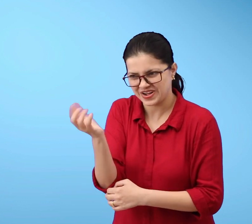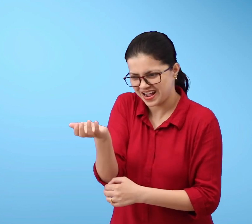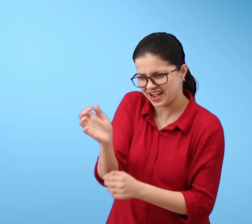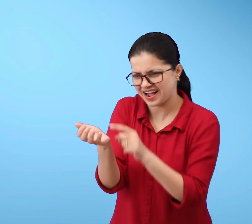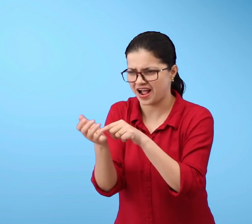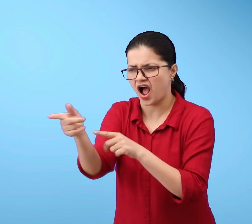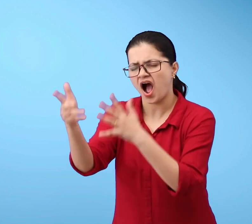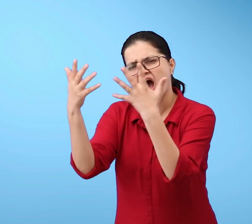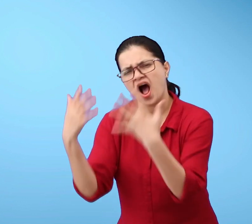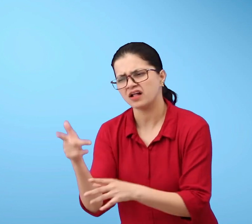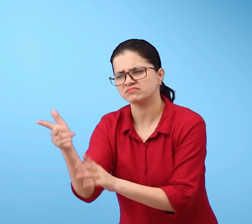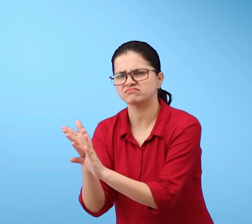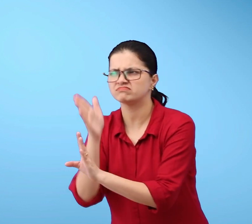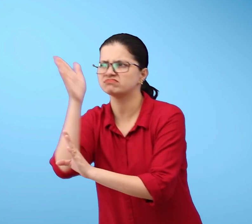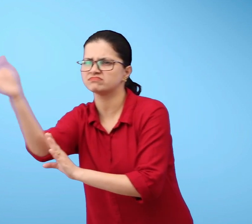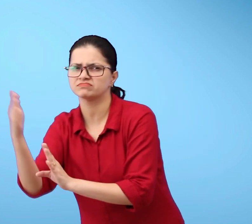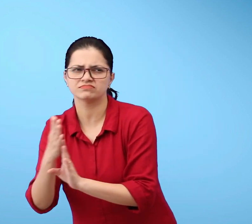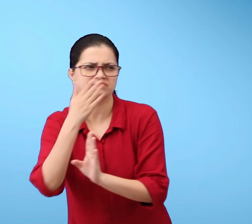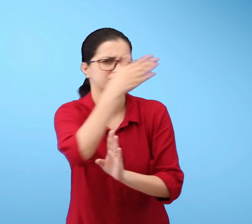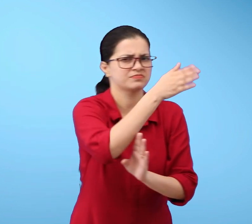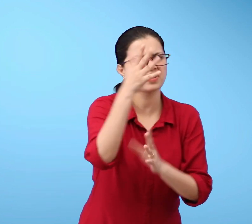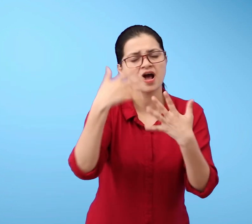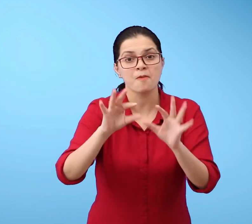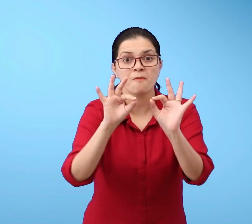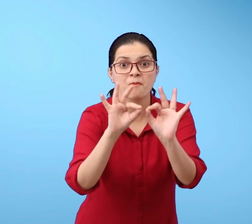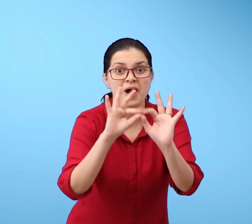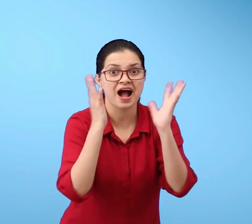The seeds must come from the house of a family